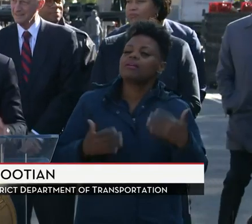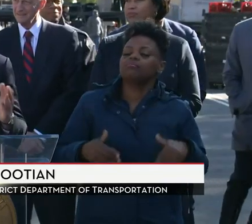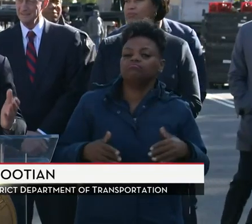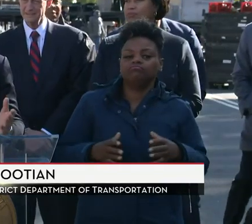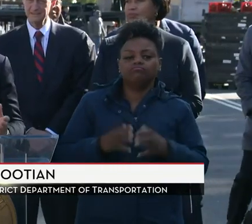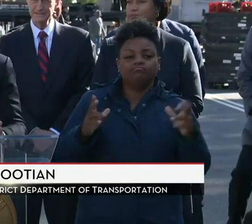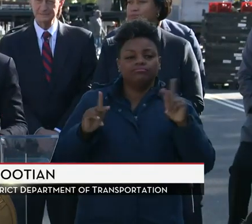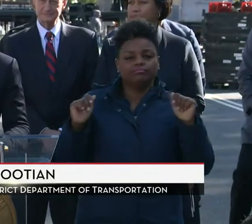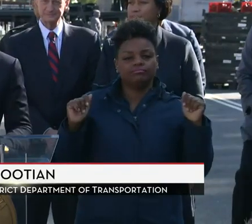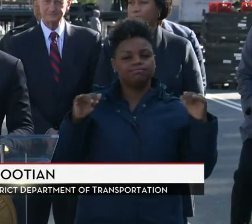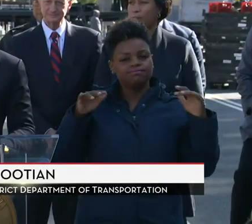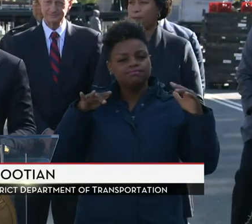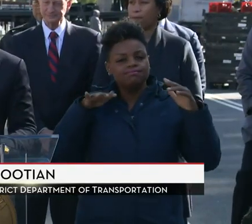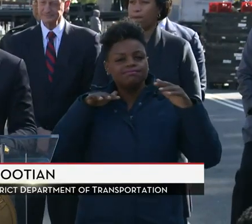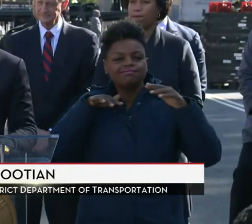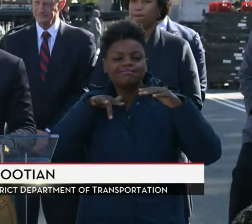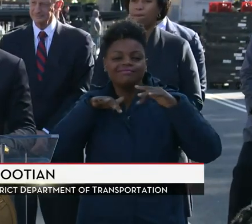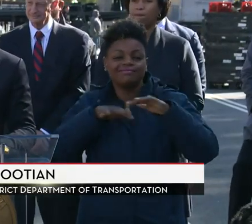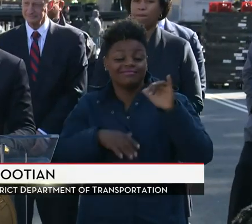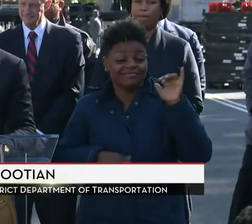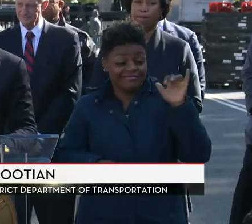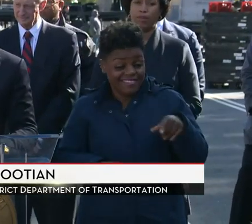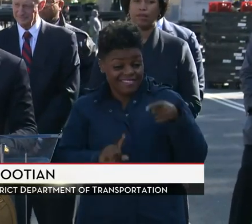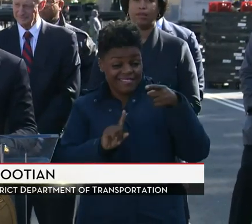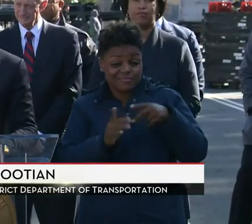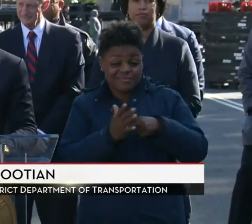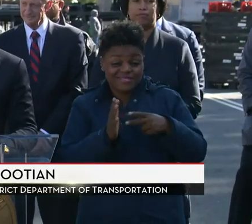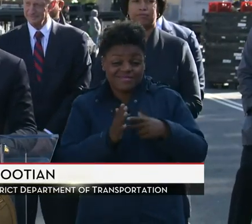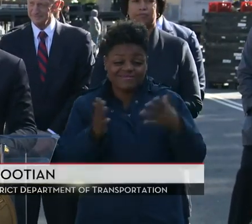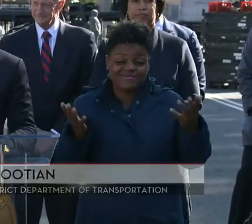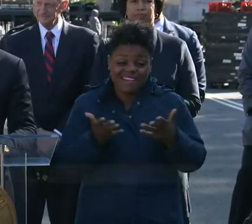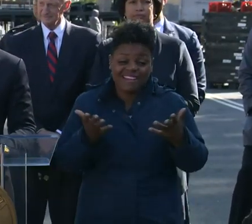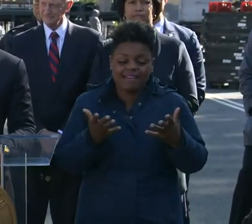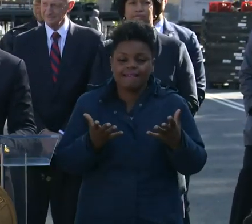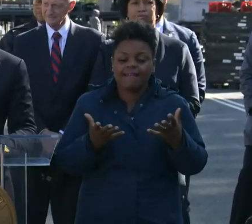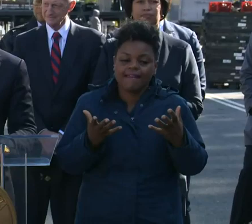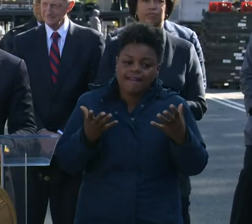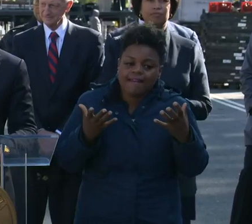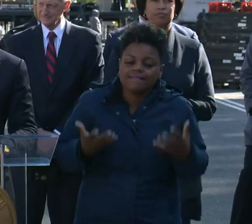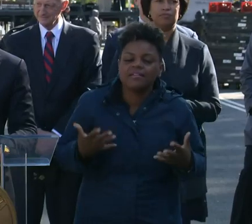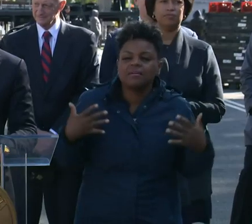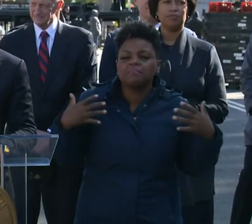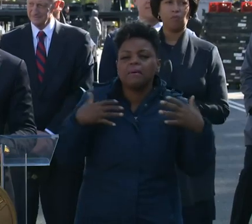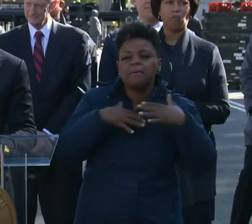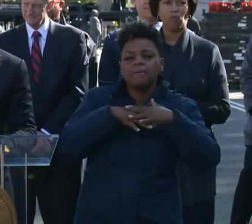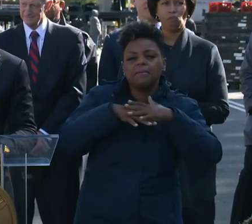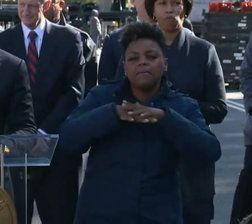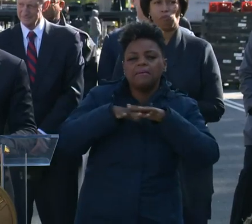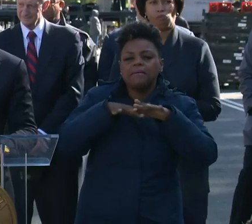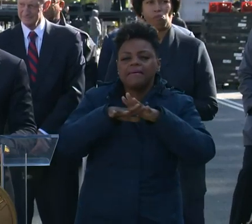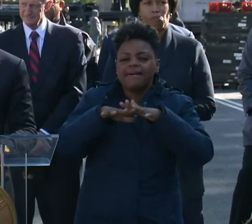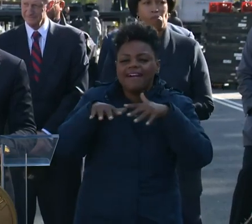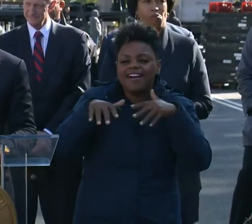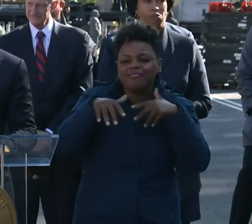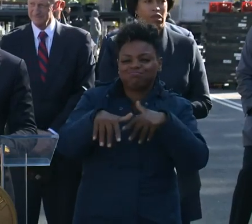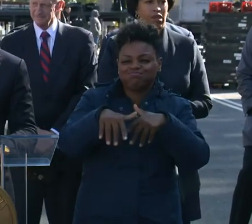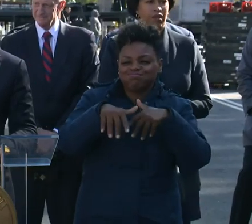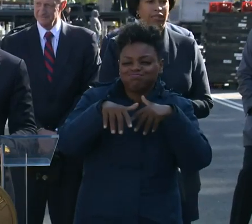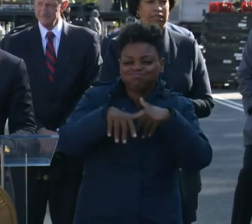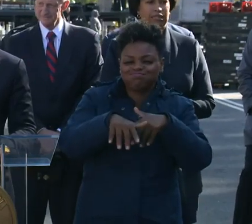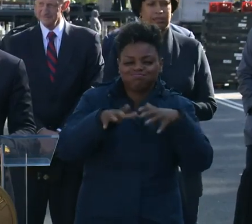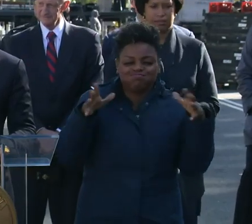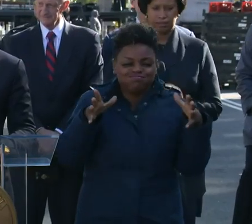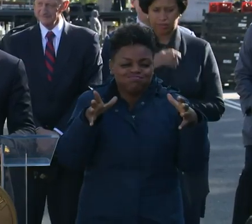we know that with large crowds comes heavy traffic. As the mayor said, we encourage everyone to leave their cars at home and use public transit